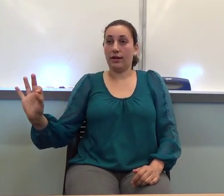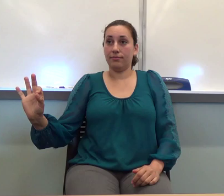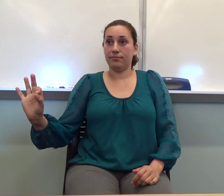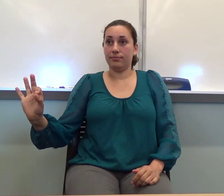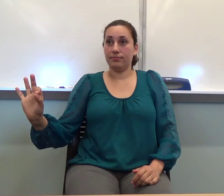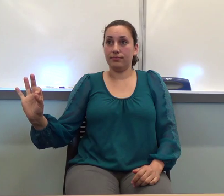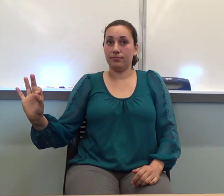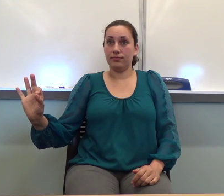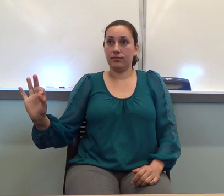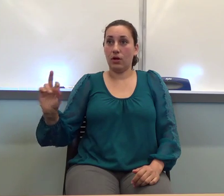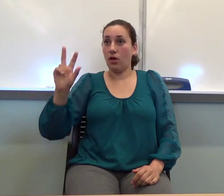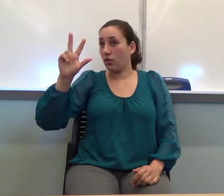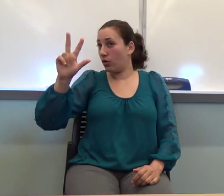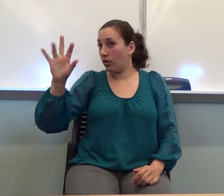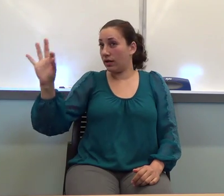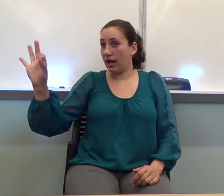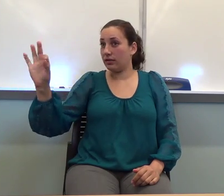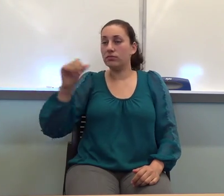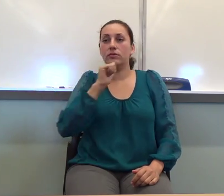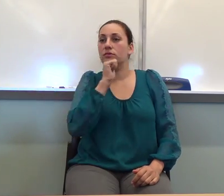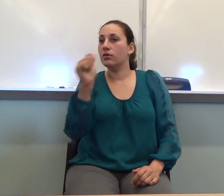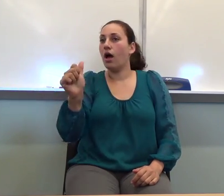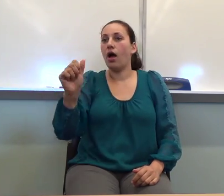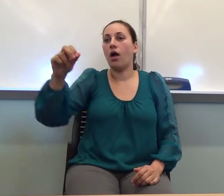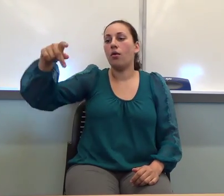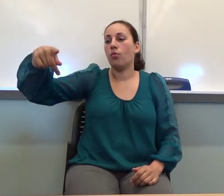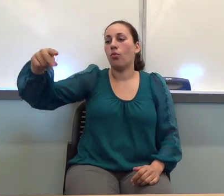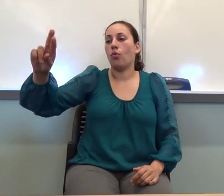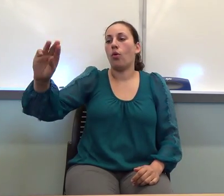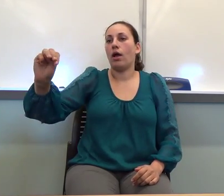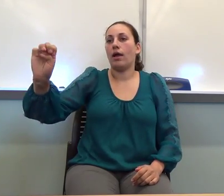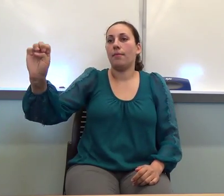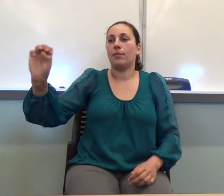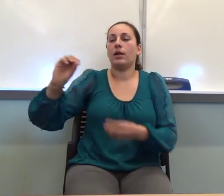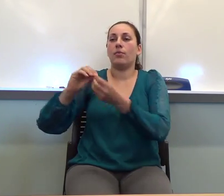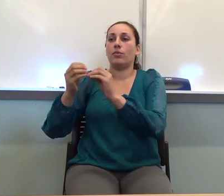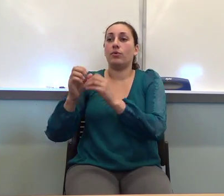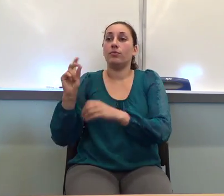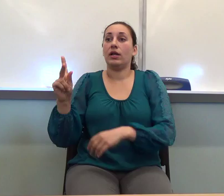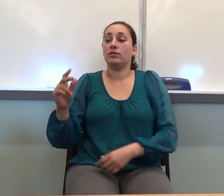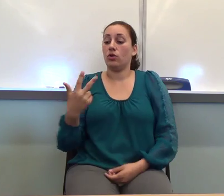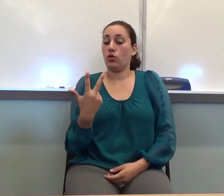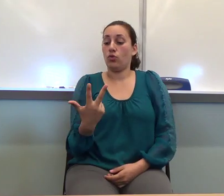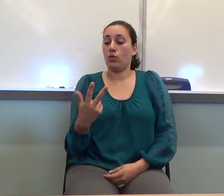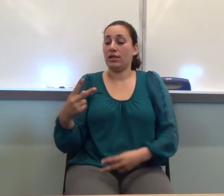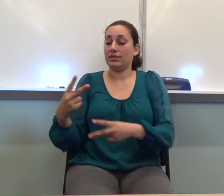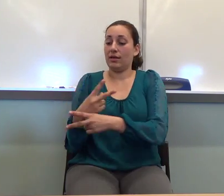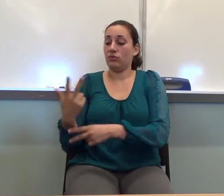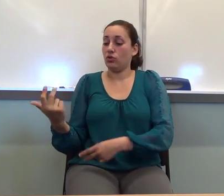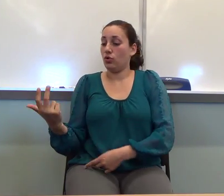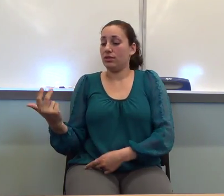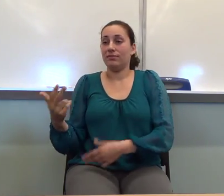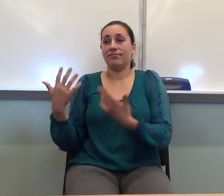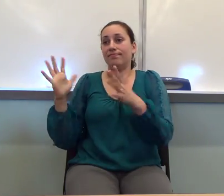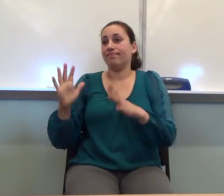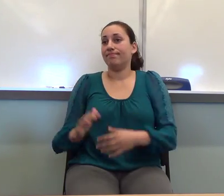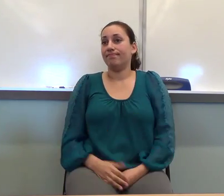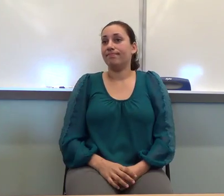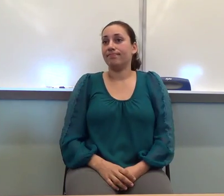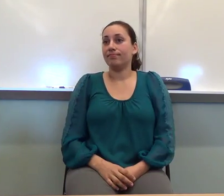39 actually is not prime. That's 3 times 13. And that's it. Okay,